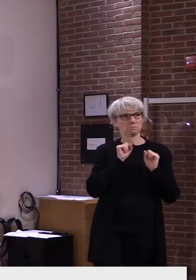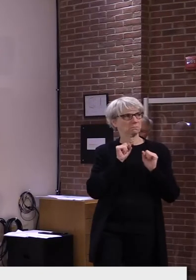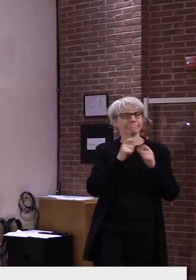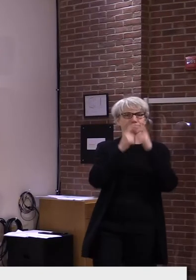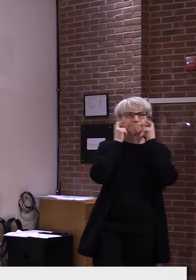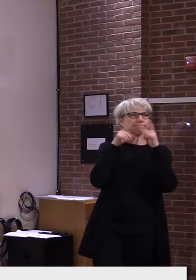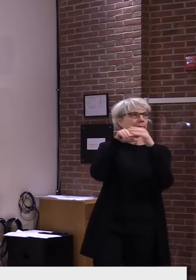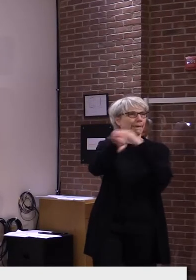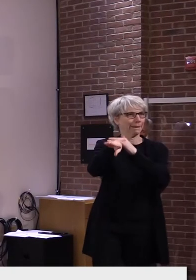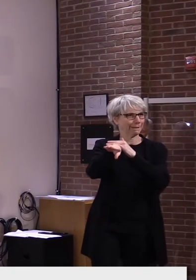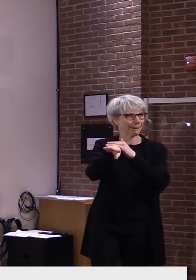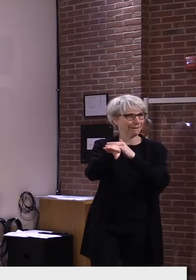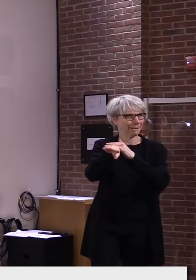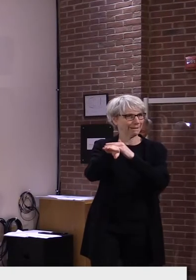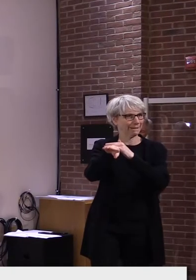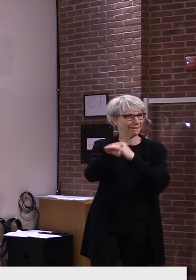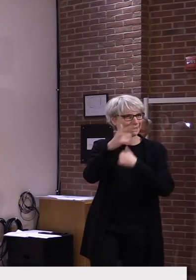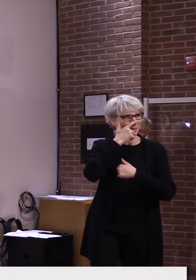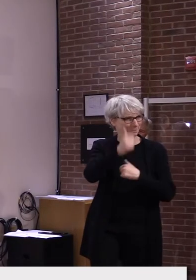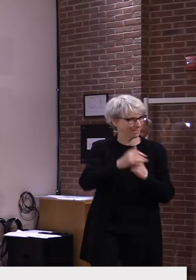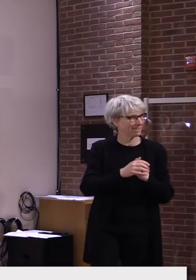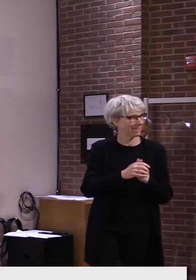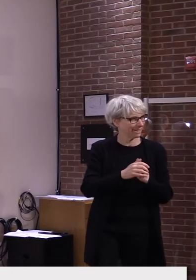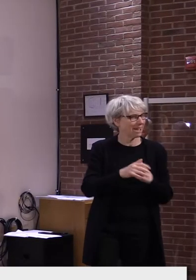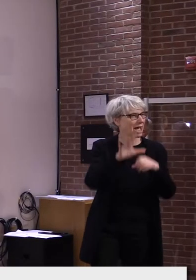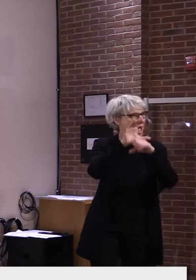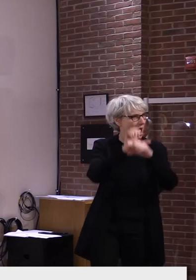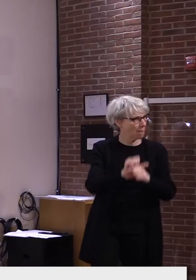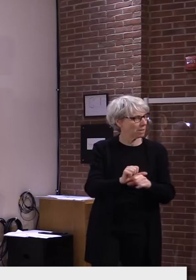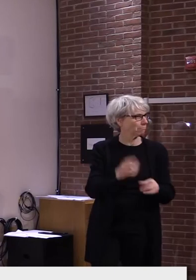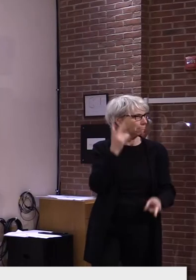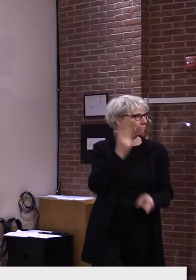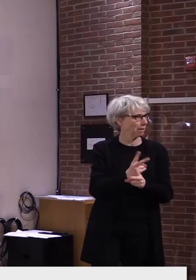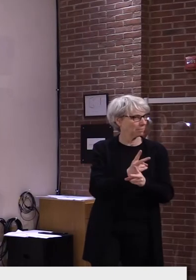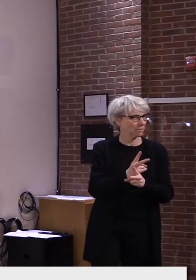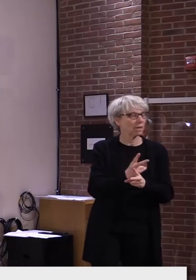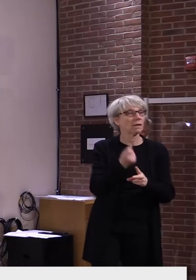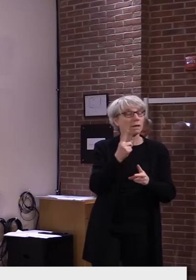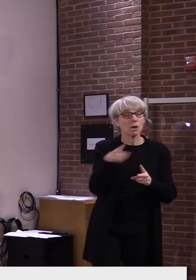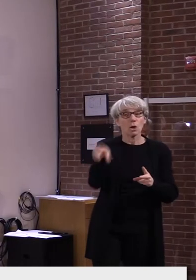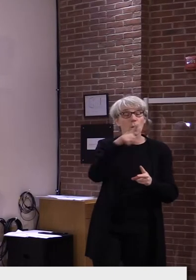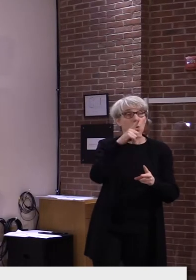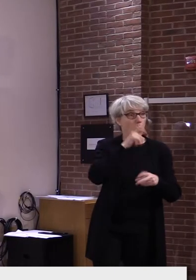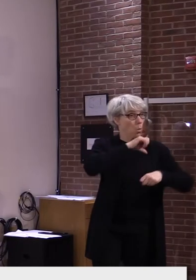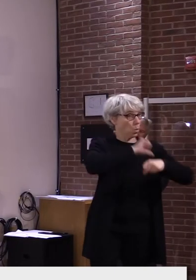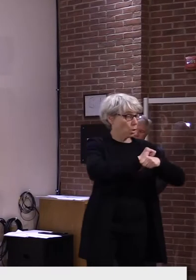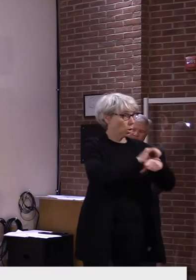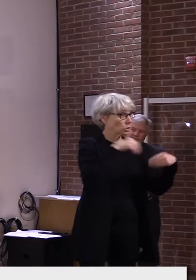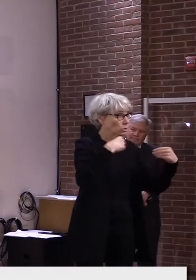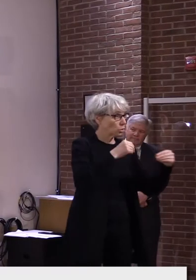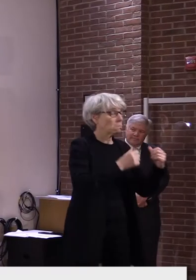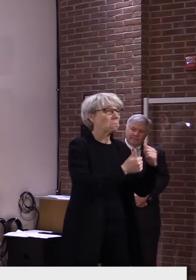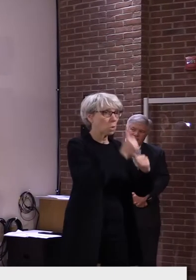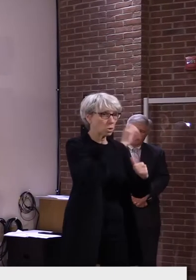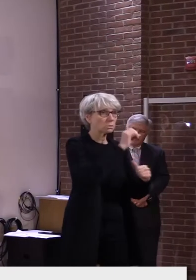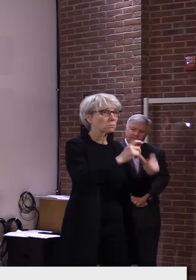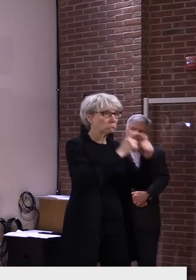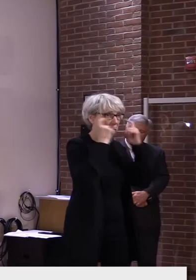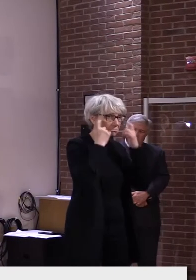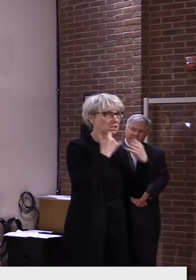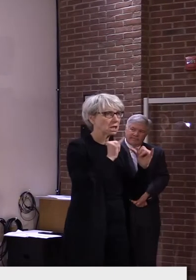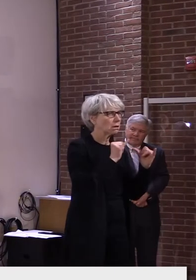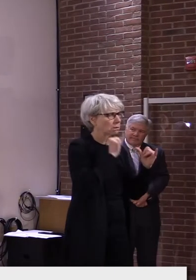whole variety of stores. Most of the employees, but not all the employees, were wearing masks as well.